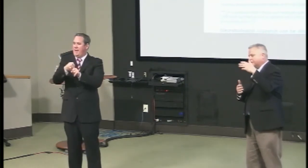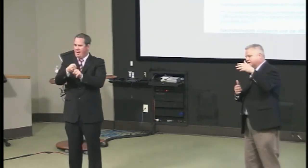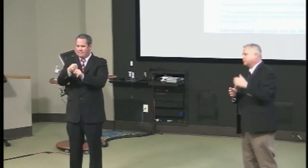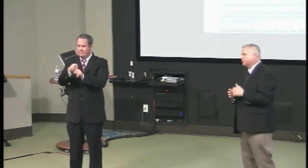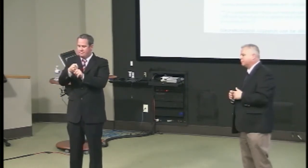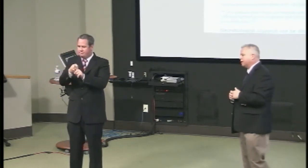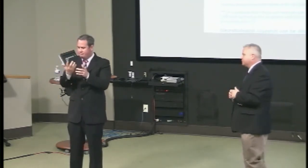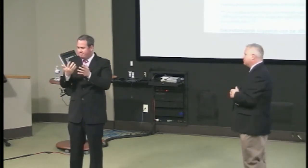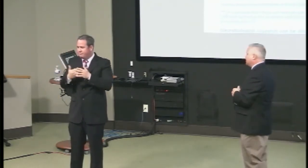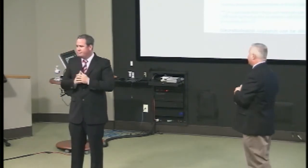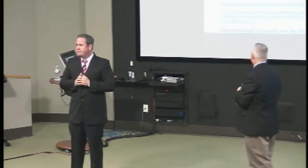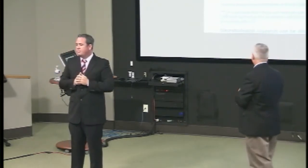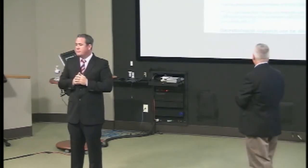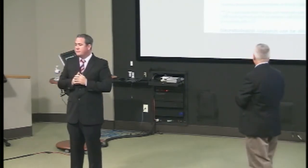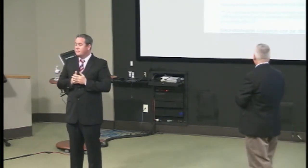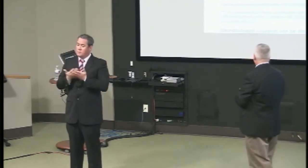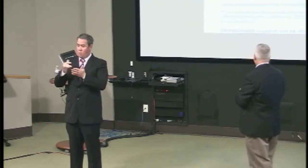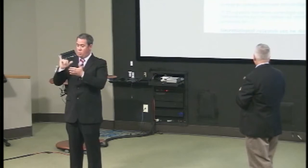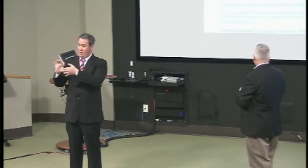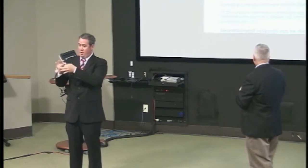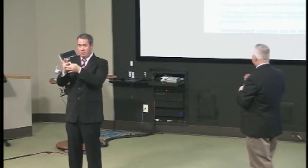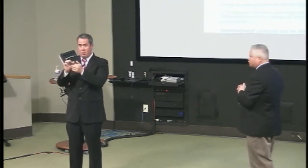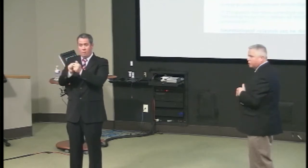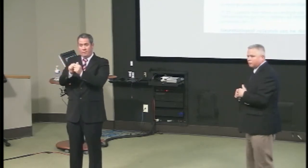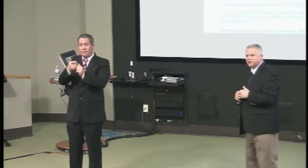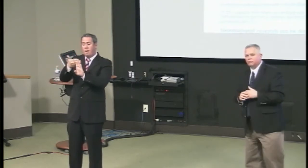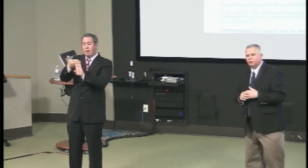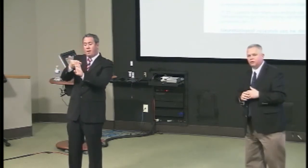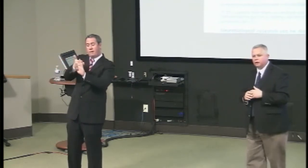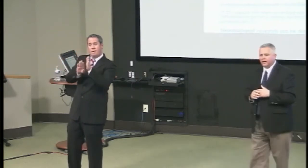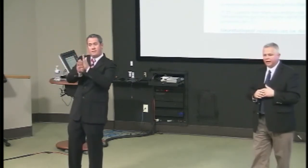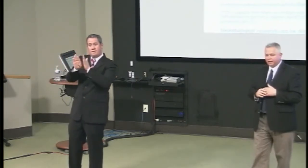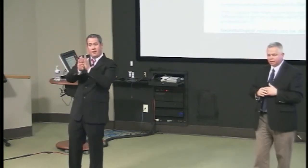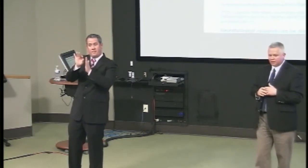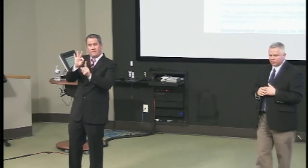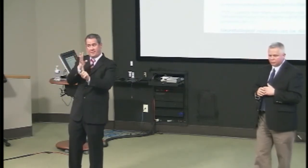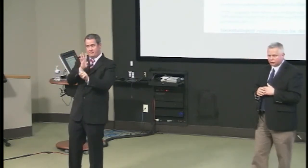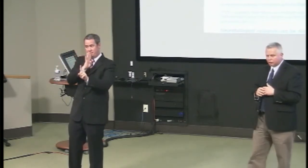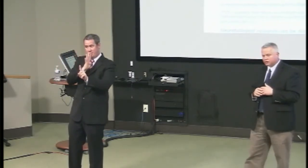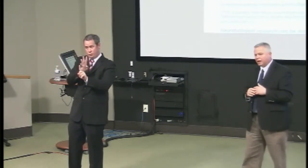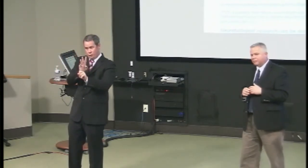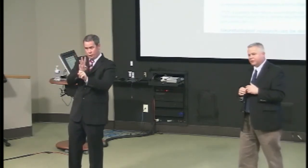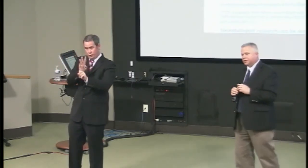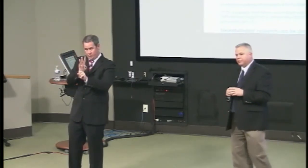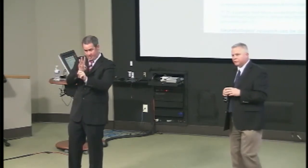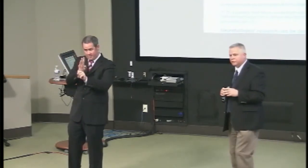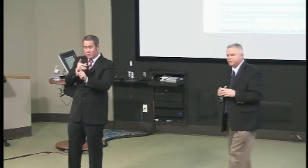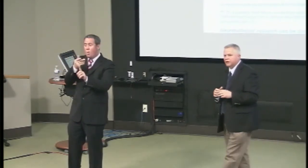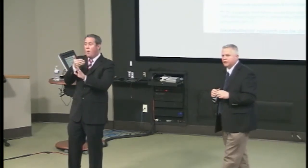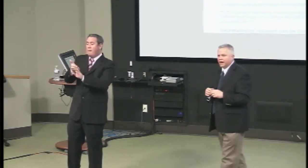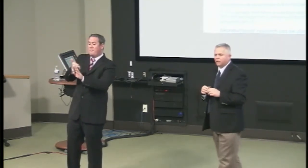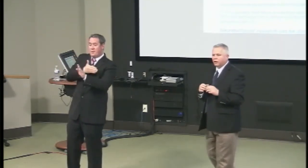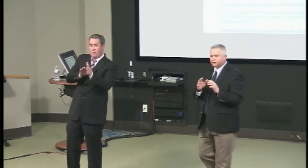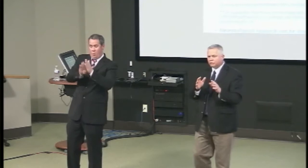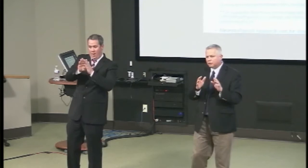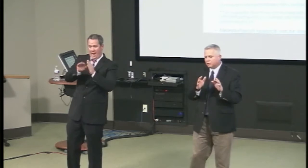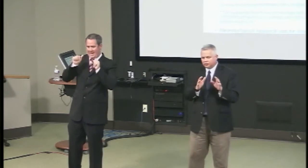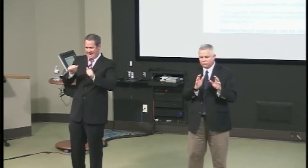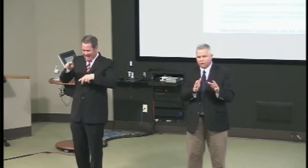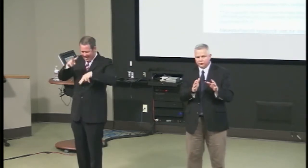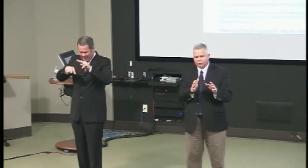and subsequent problems in reading. There's also more recent work by Usha Goswami and others that